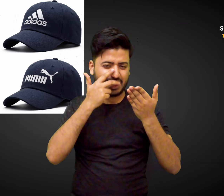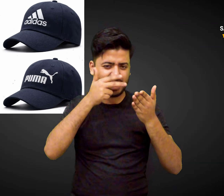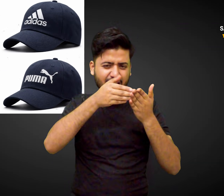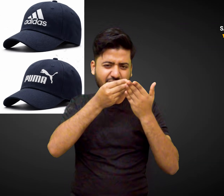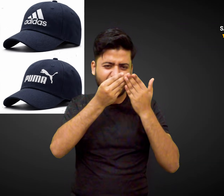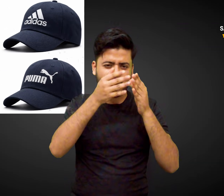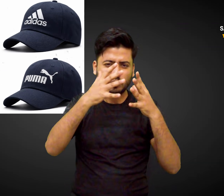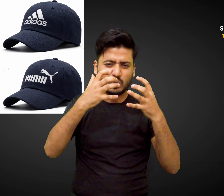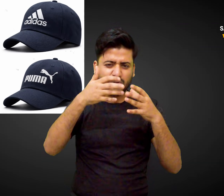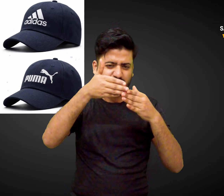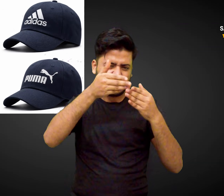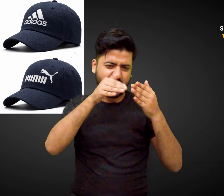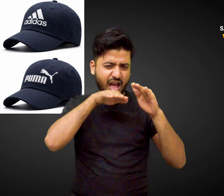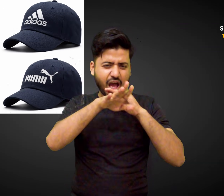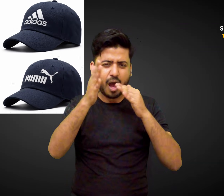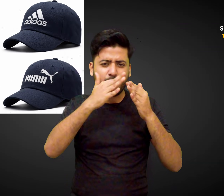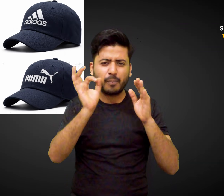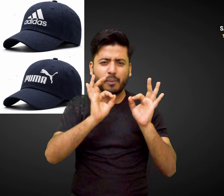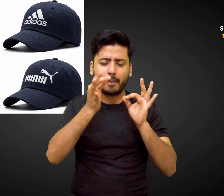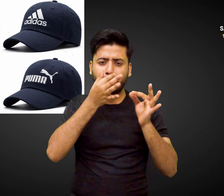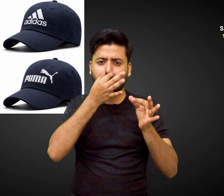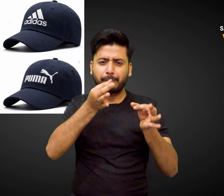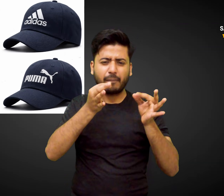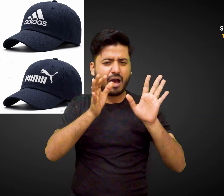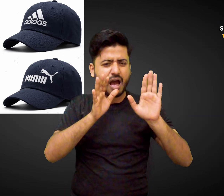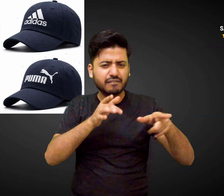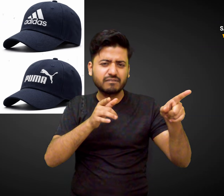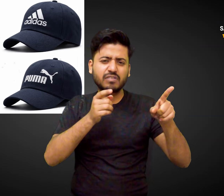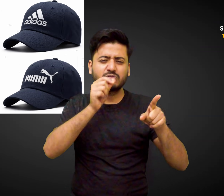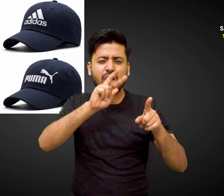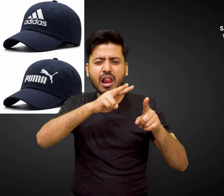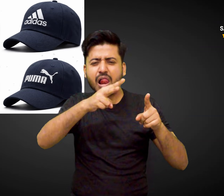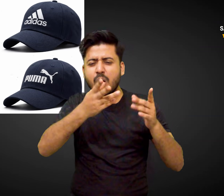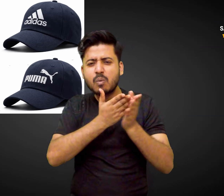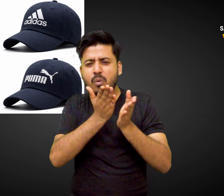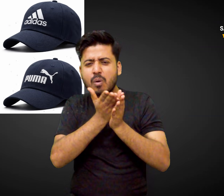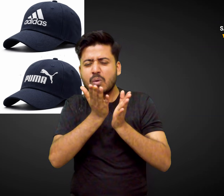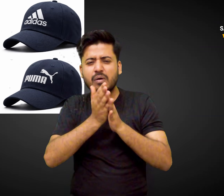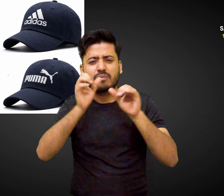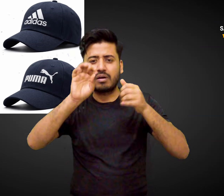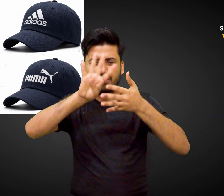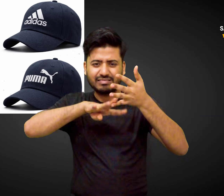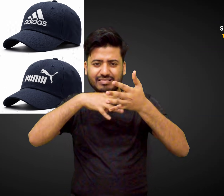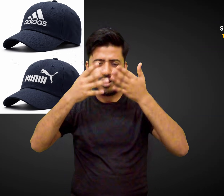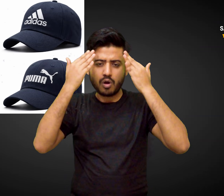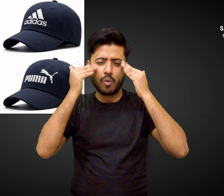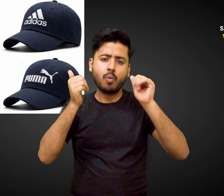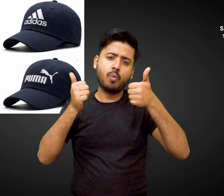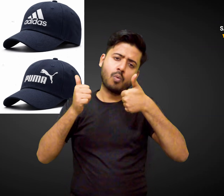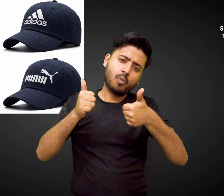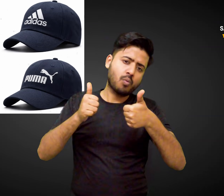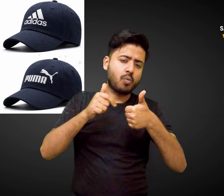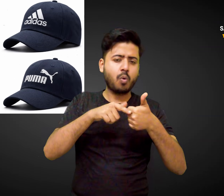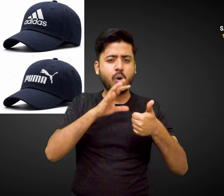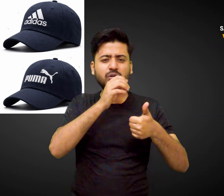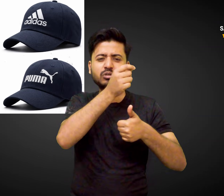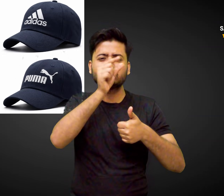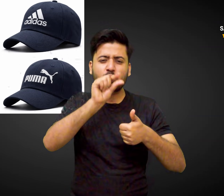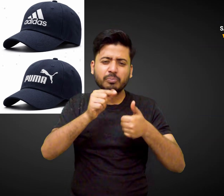soft, smooth linings like satin or silk to minimize friction against hair strands, which can lead to breakage. Clean